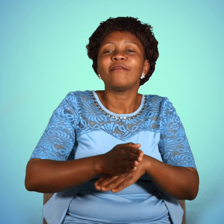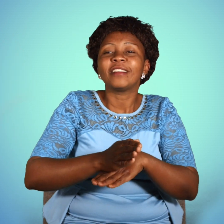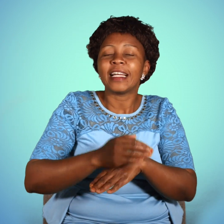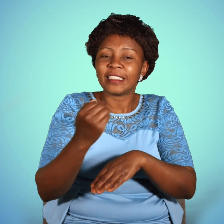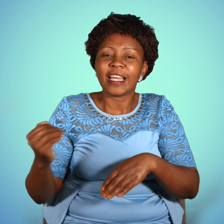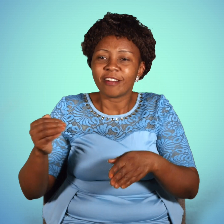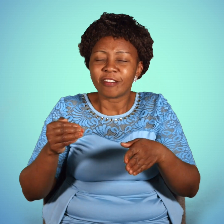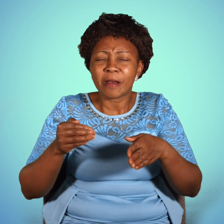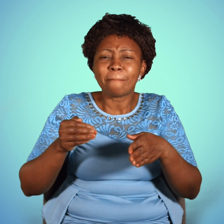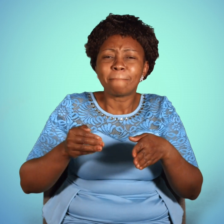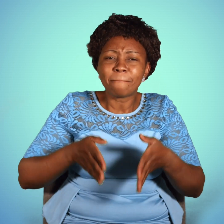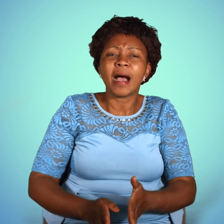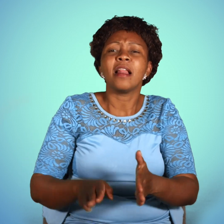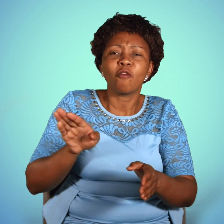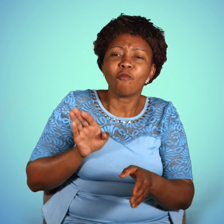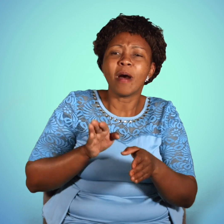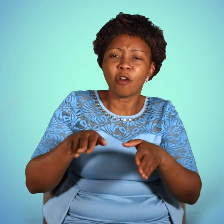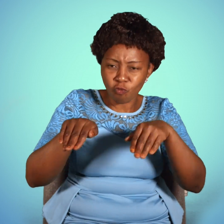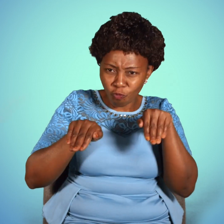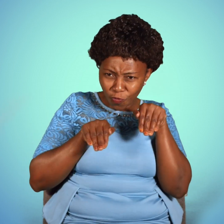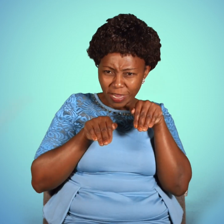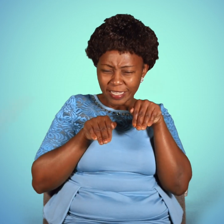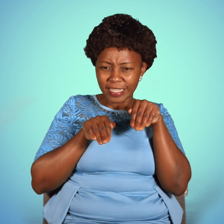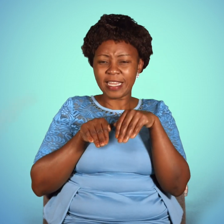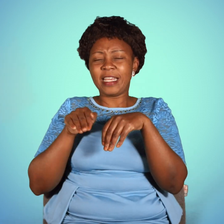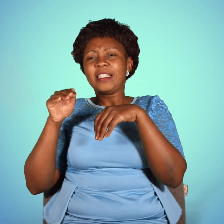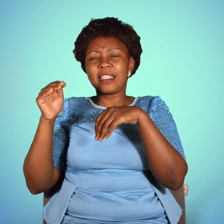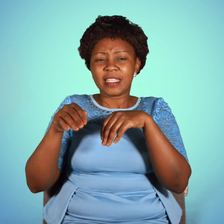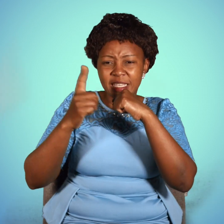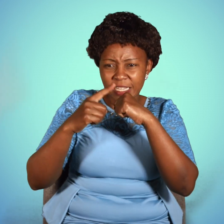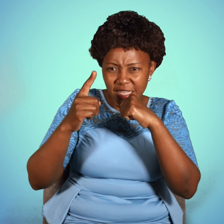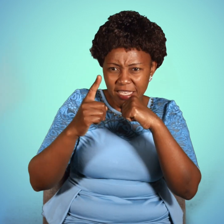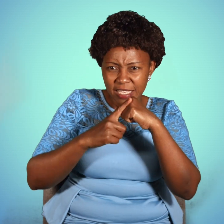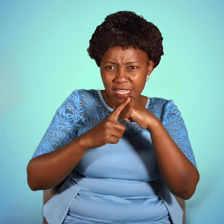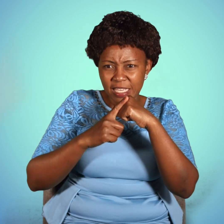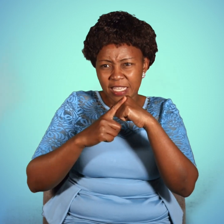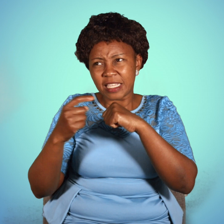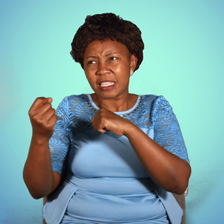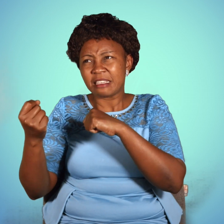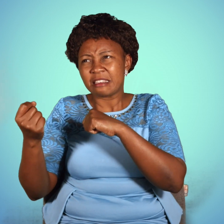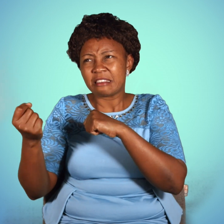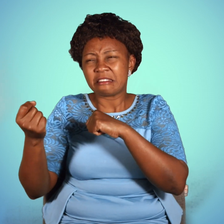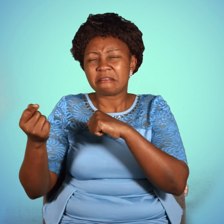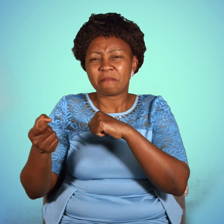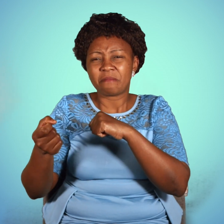After childbirth, women must wait for 6 regular periods before using this